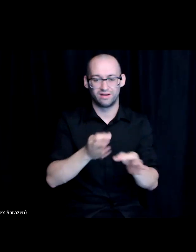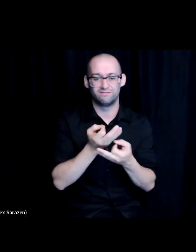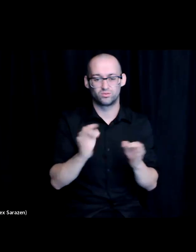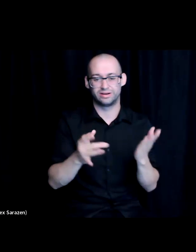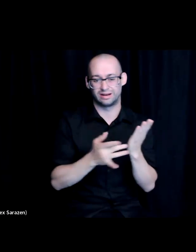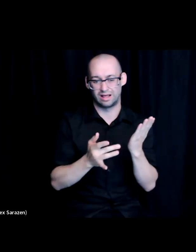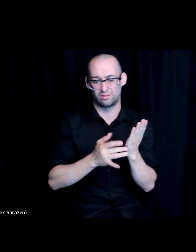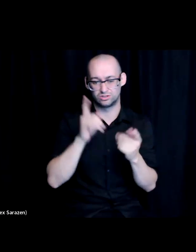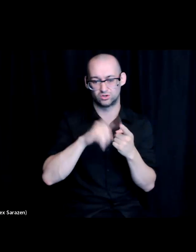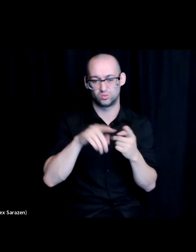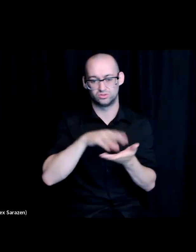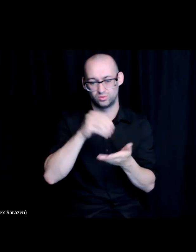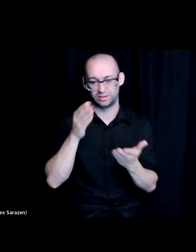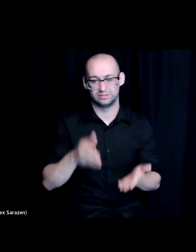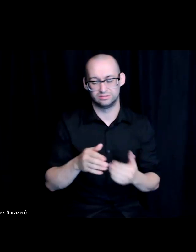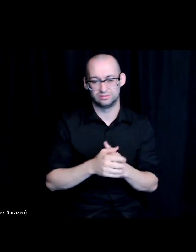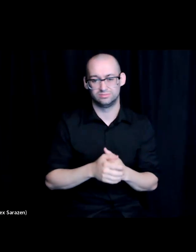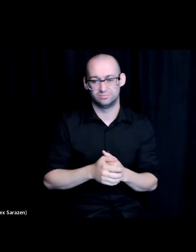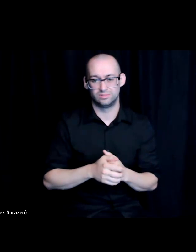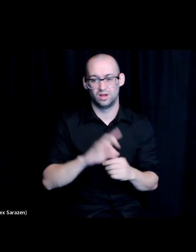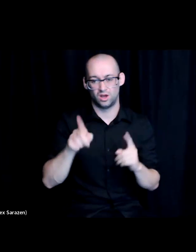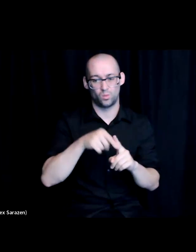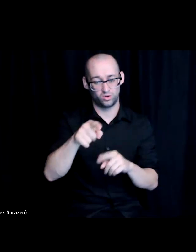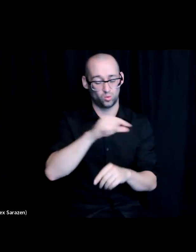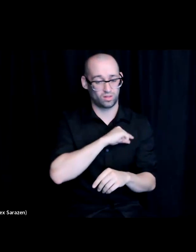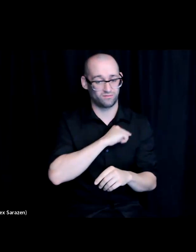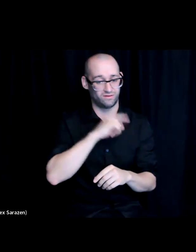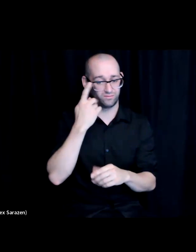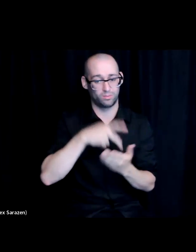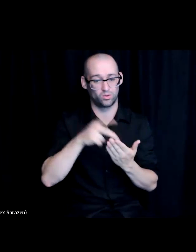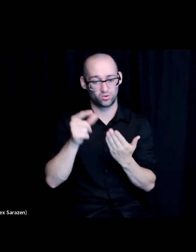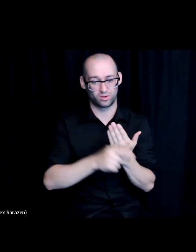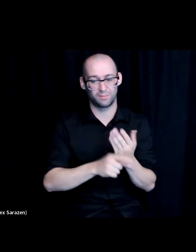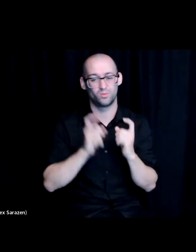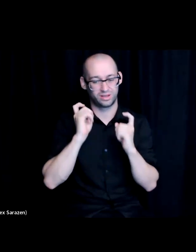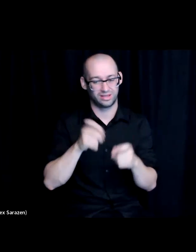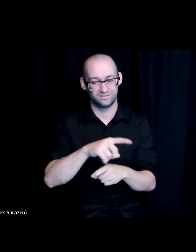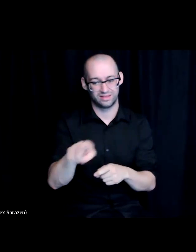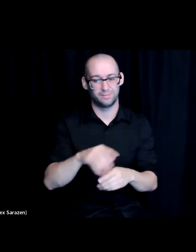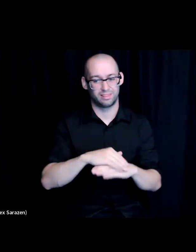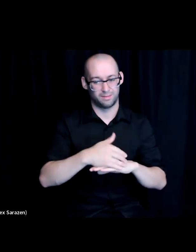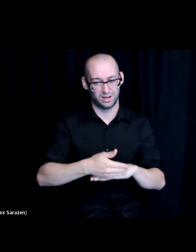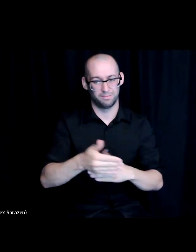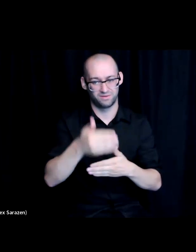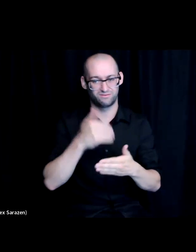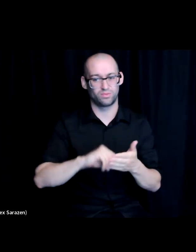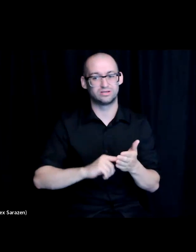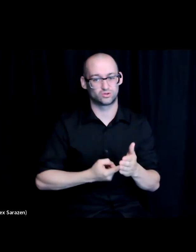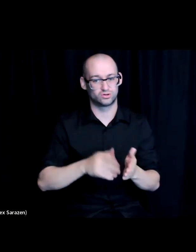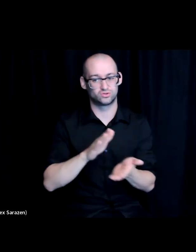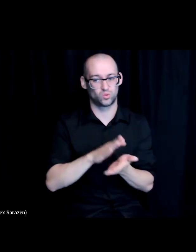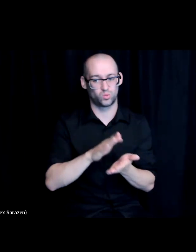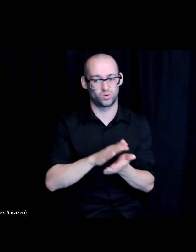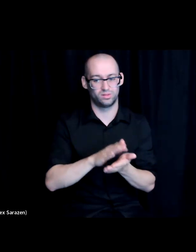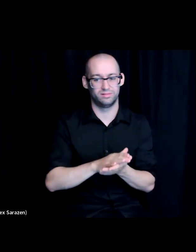students. So the students who qualify for this program have free tuition, and we give them a laptop before they start school. So right off the bat, they